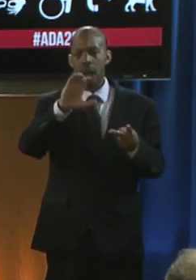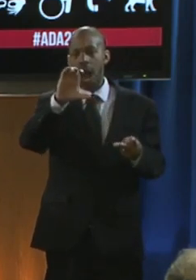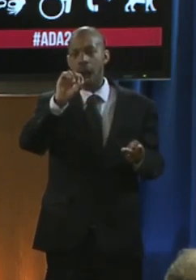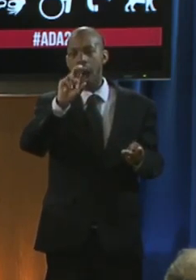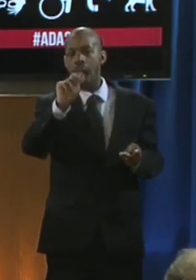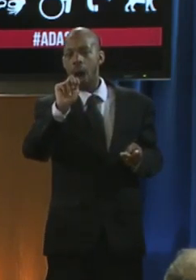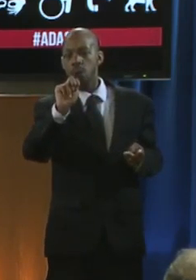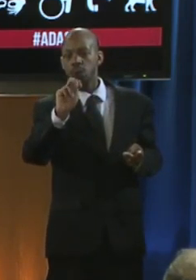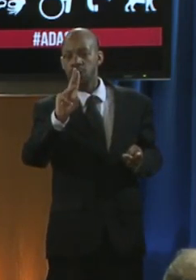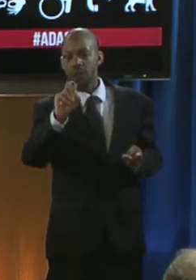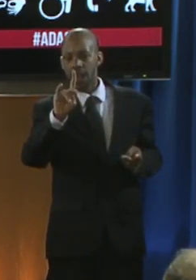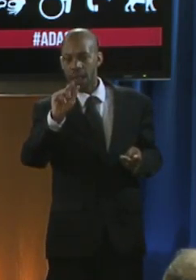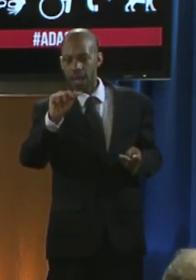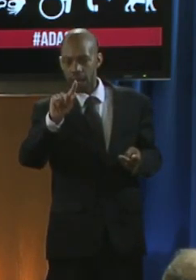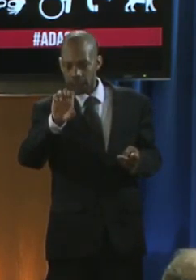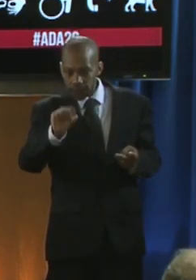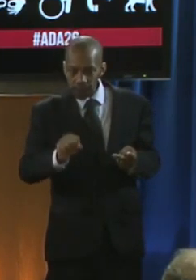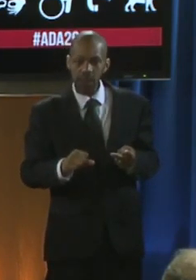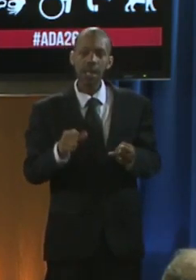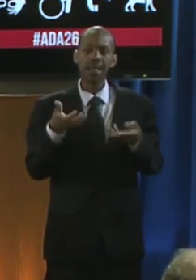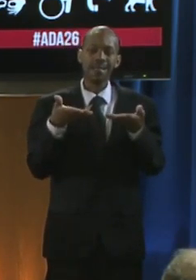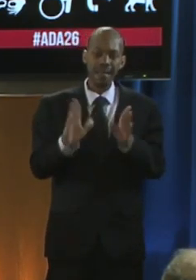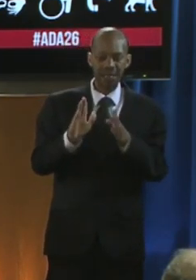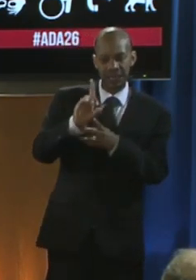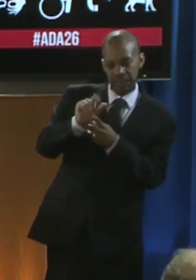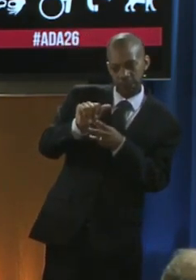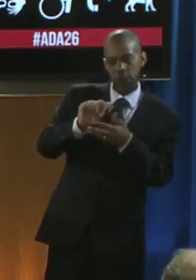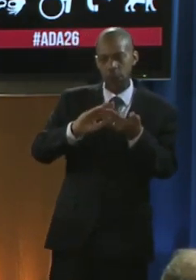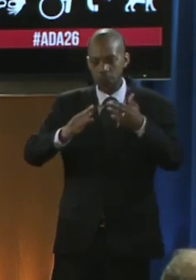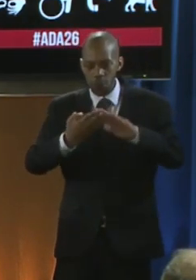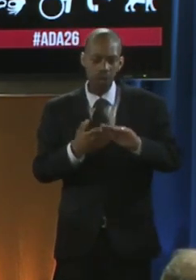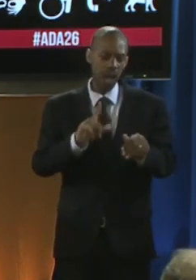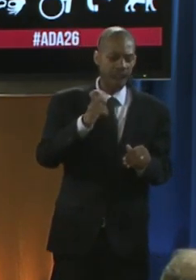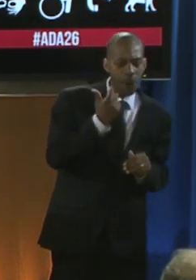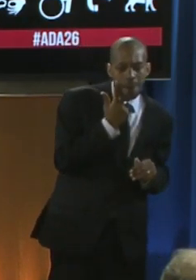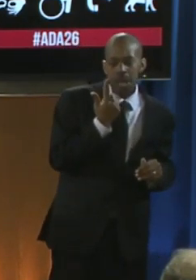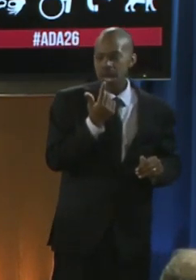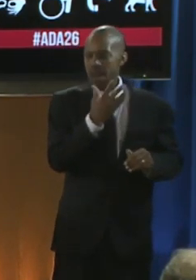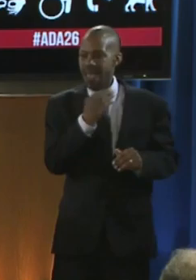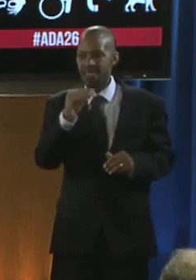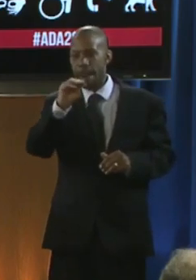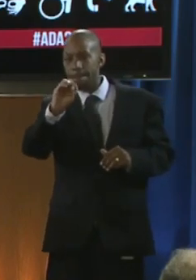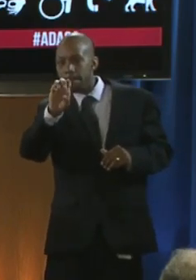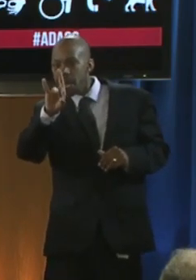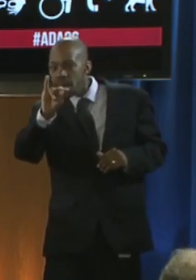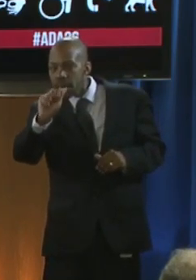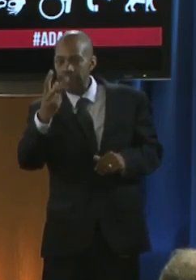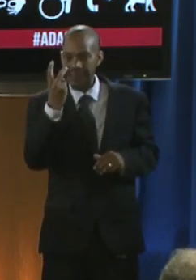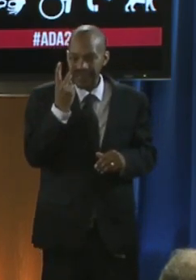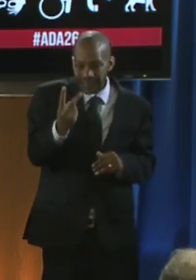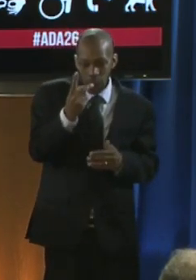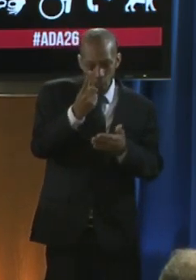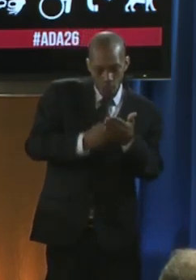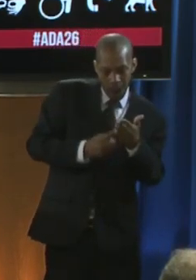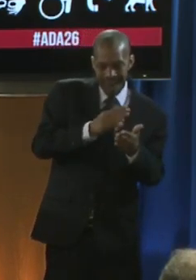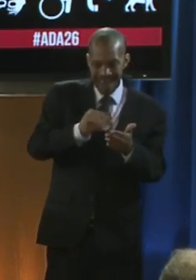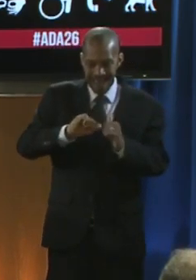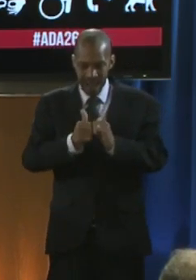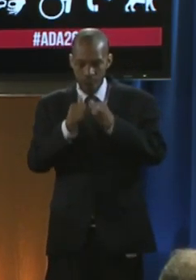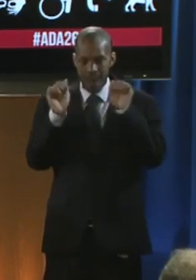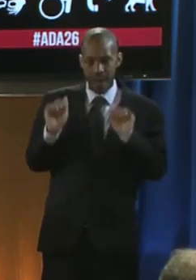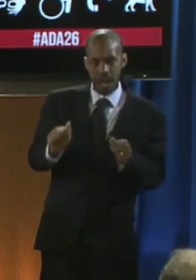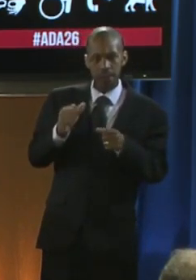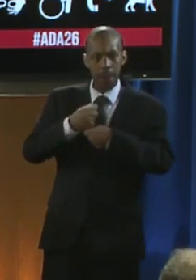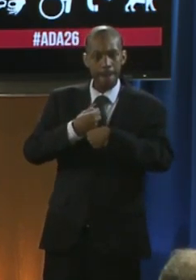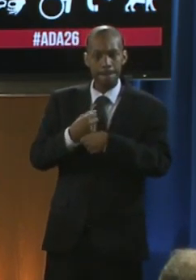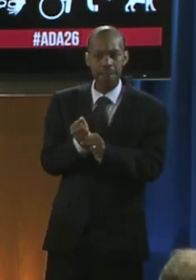allows civil society, disability communities, government, and the media to see what and how we have been able